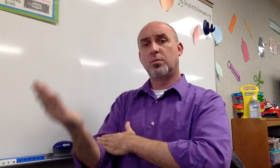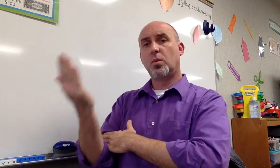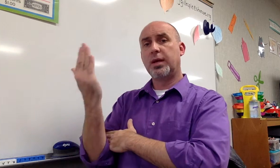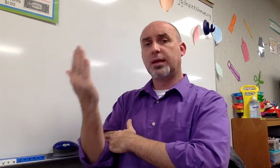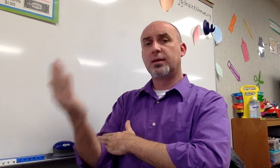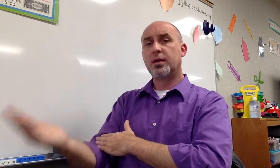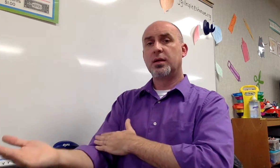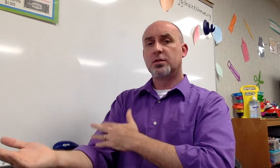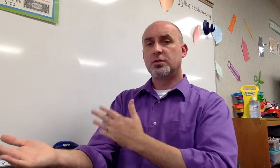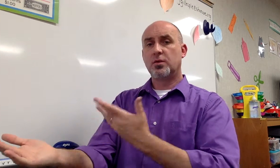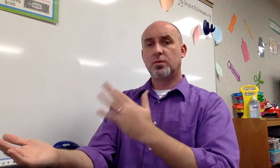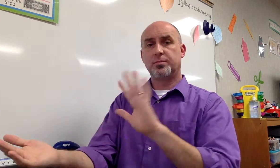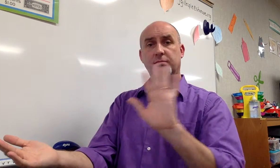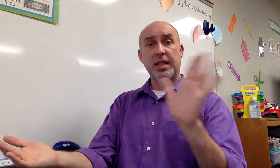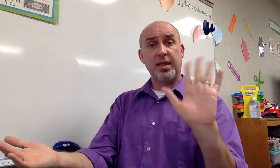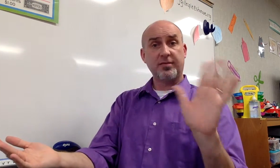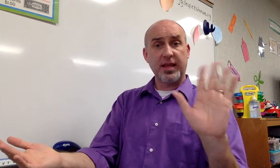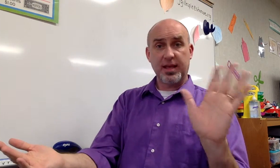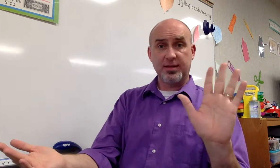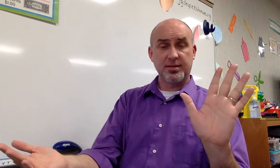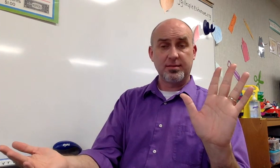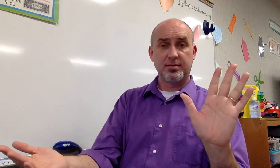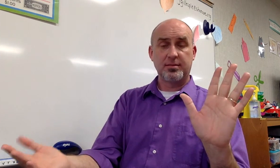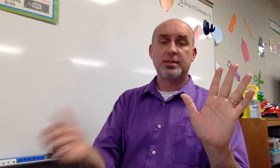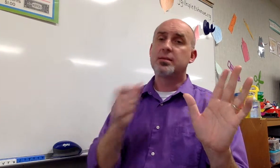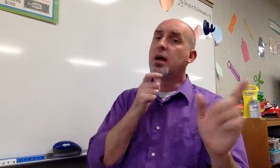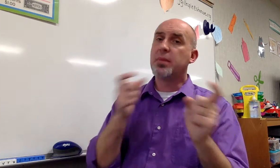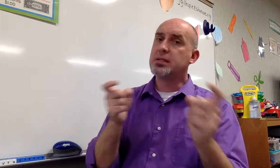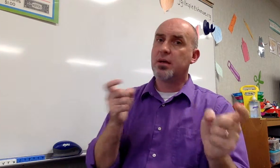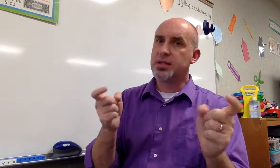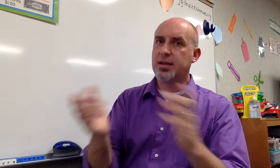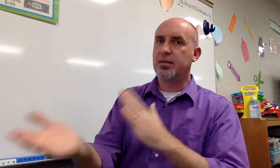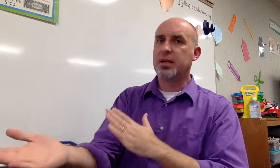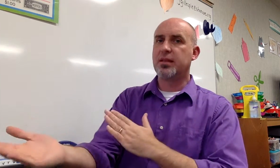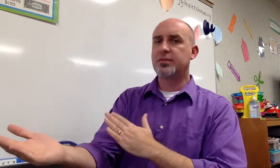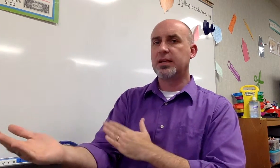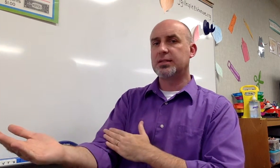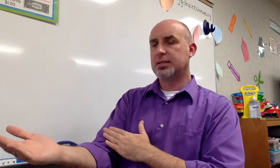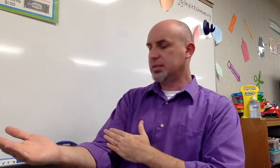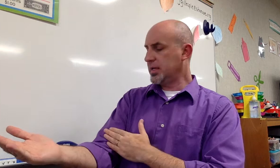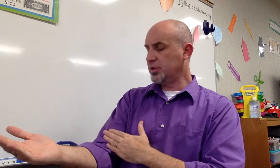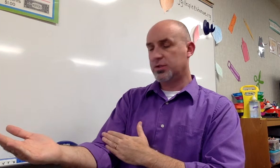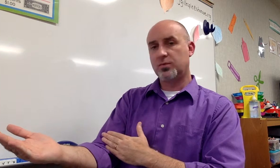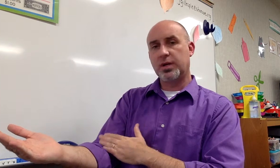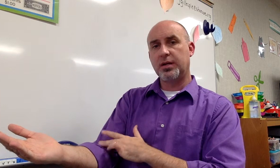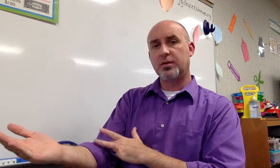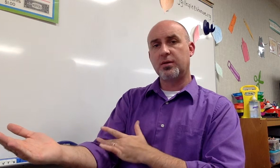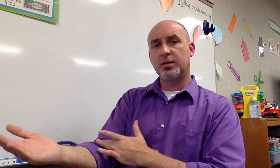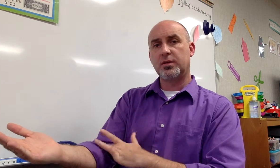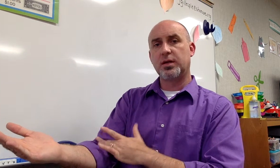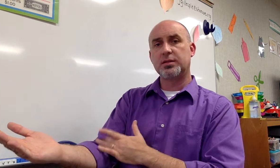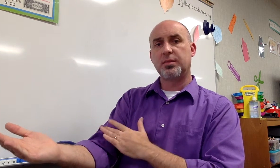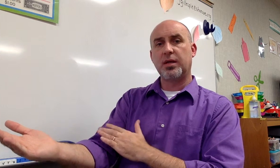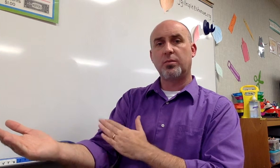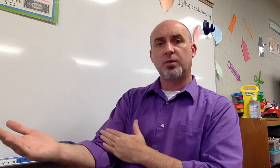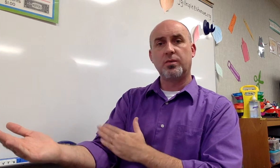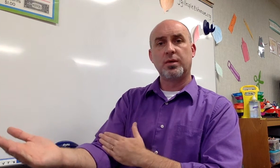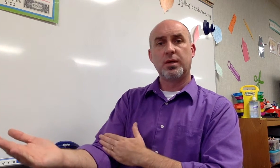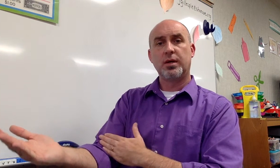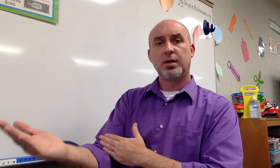morning. So my left hand, that's not my dominant hand. My left hand is going to touch right here at the crux of my elbow.